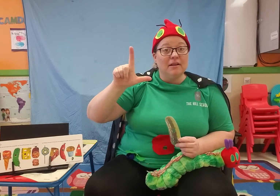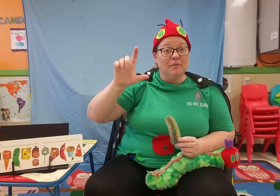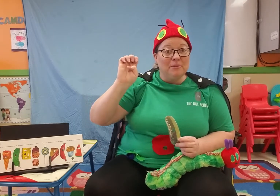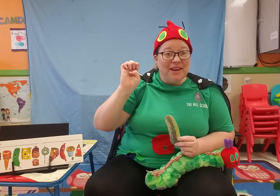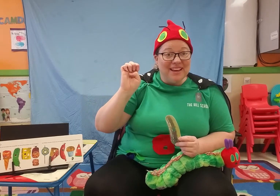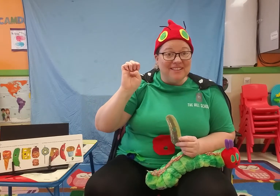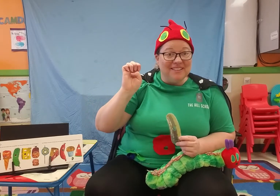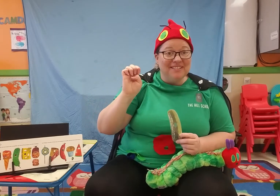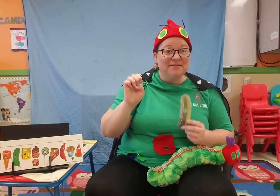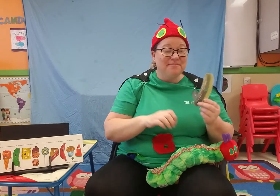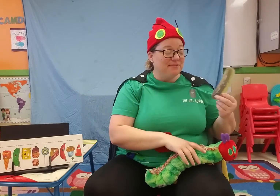pickle.